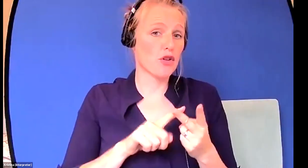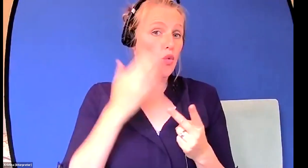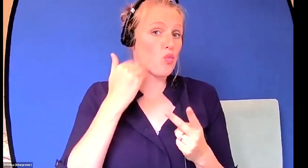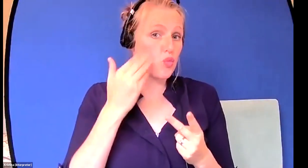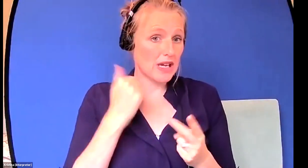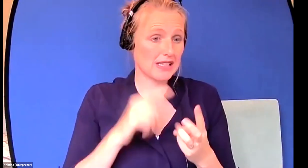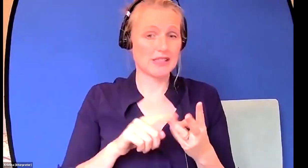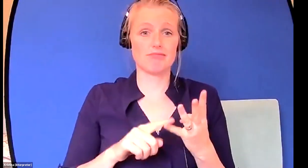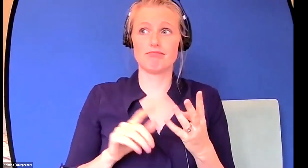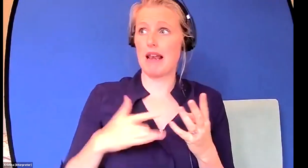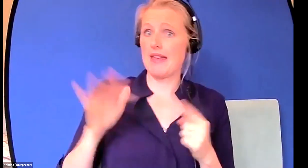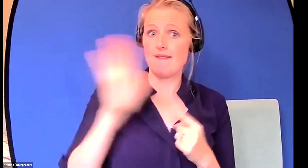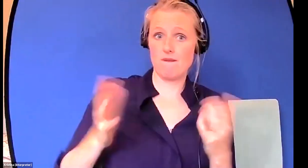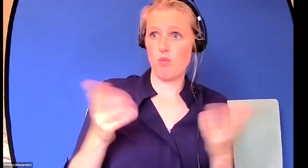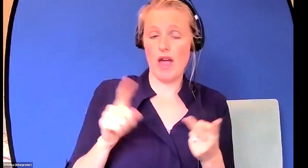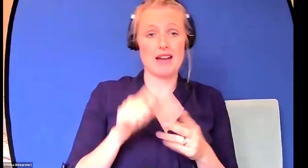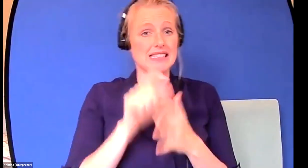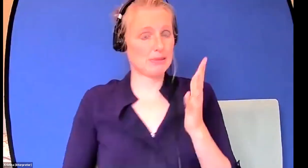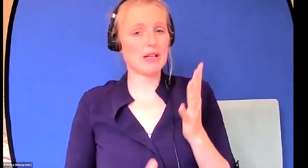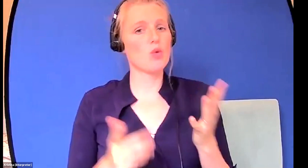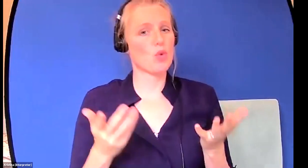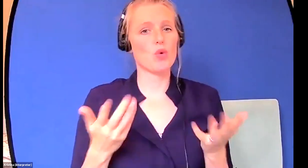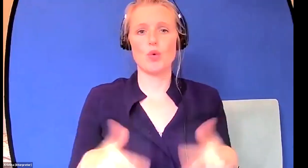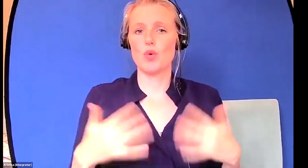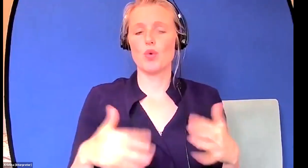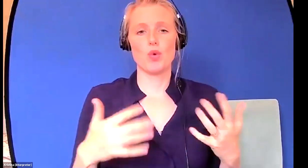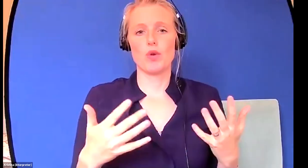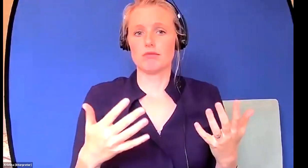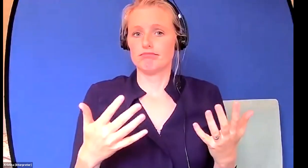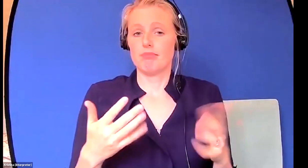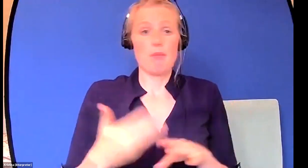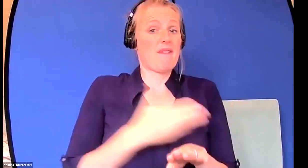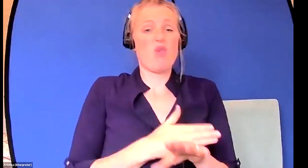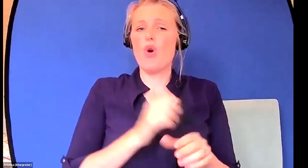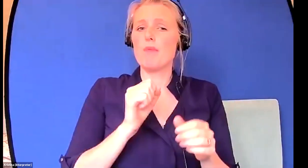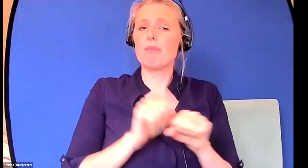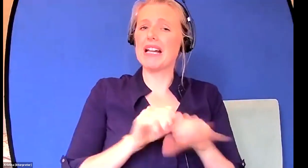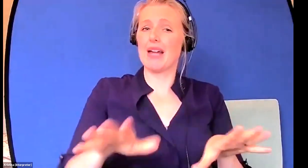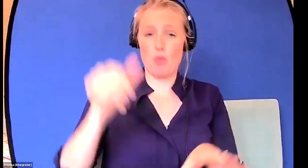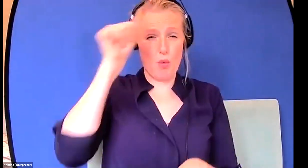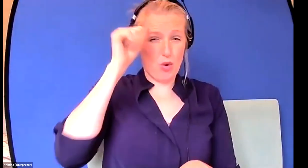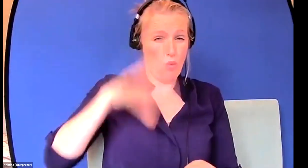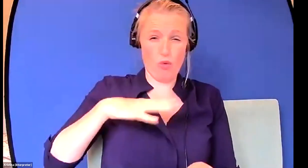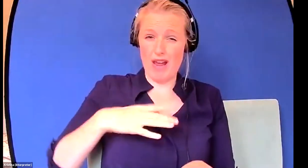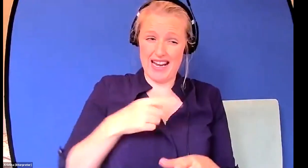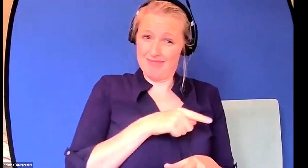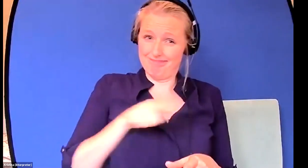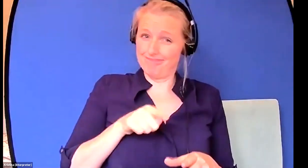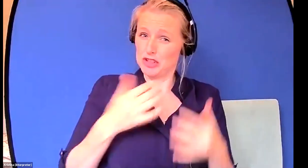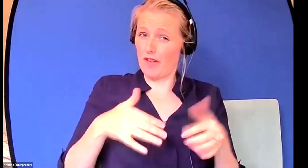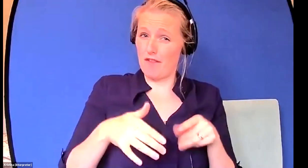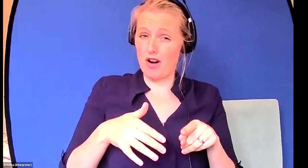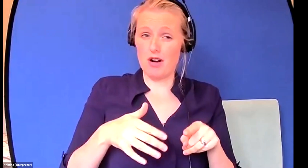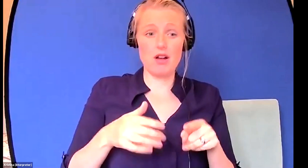race and region and disability and so on, all well documented, I think, before the pandemic, have been reinforced. And I